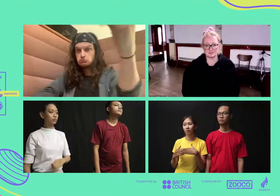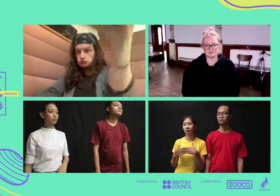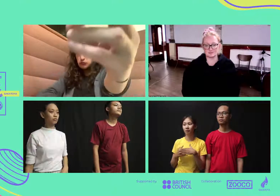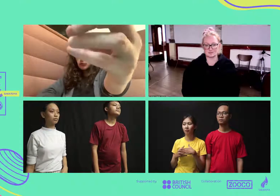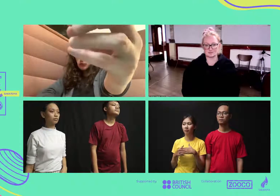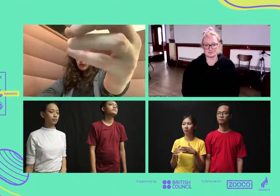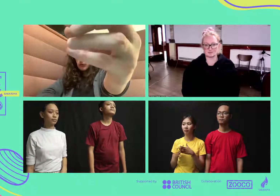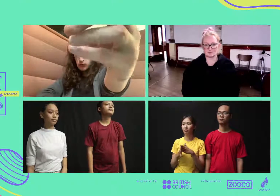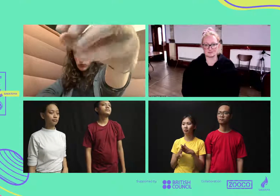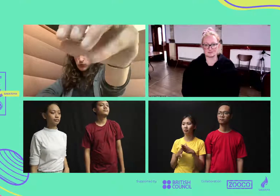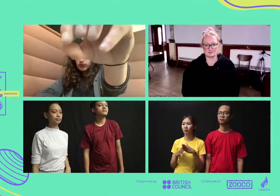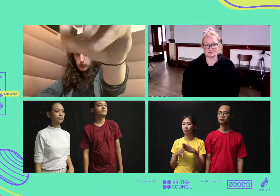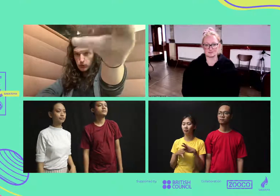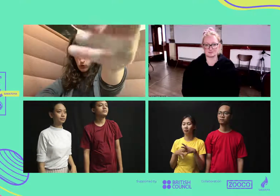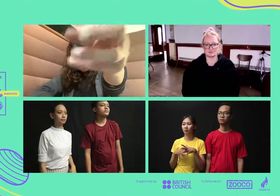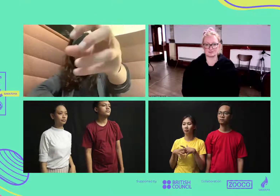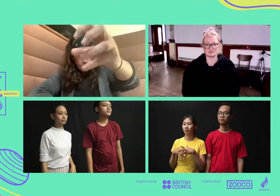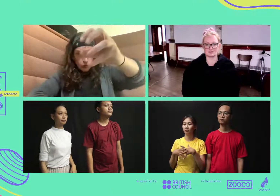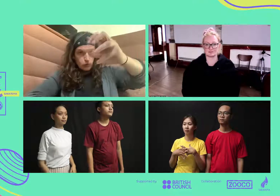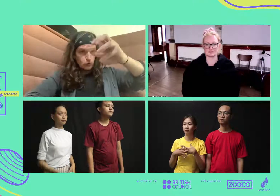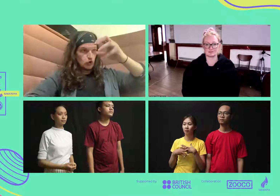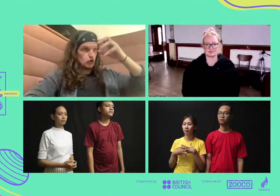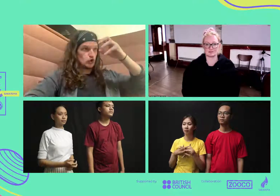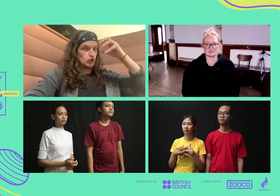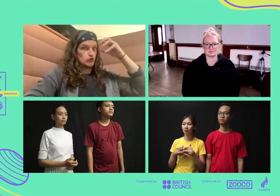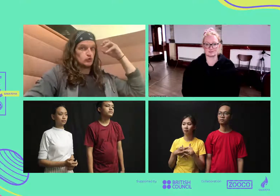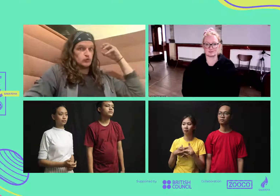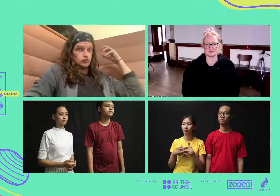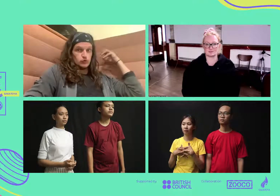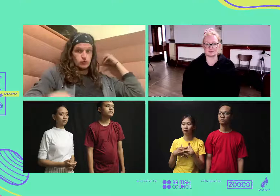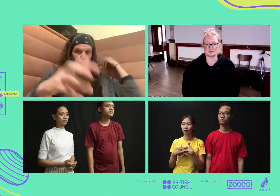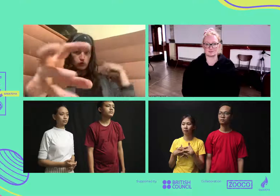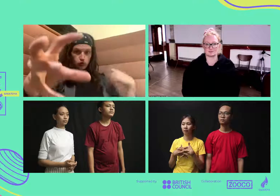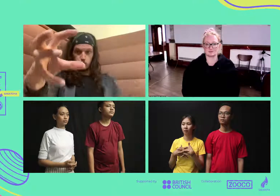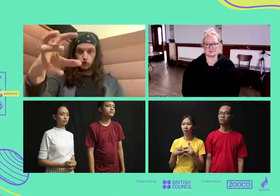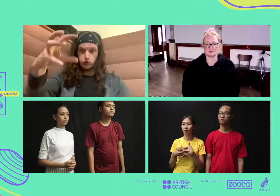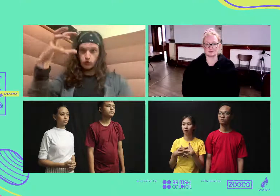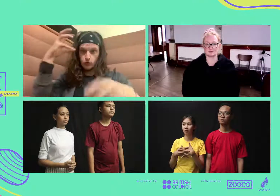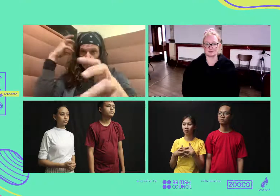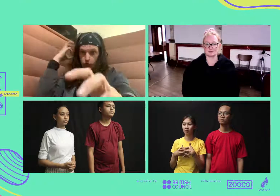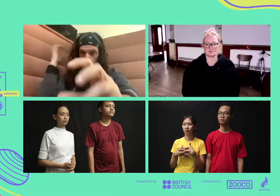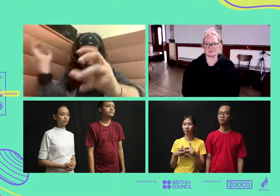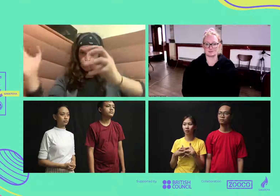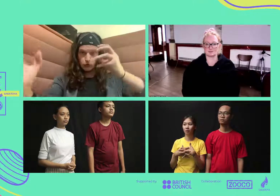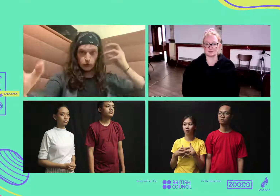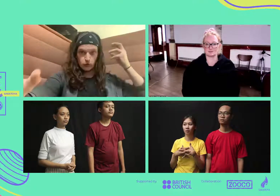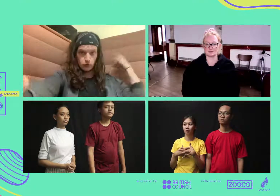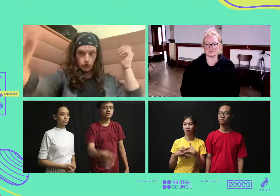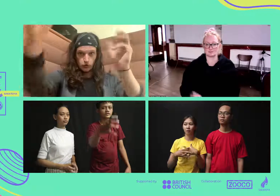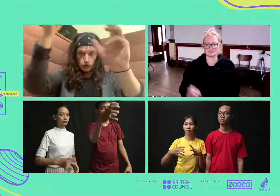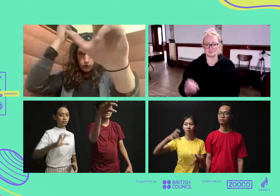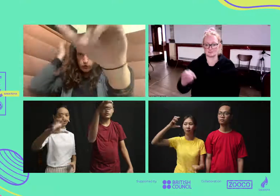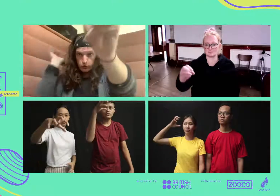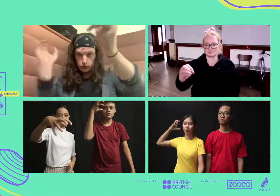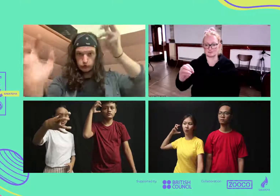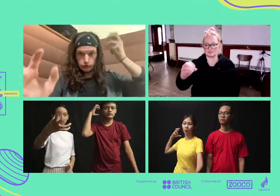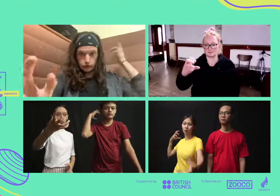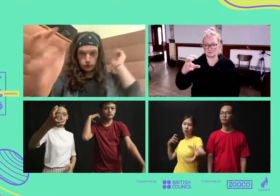another planet. What does space look like? So as you drive through, the planets are going past you.